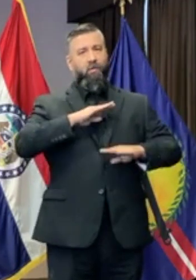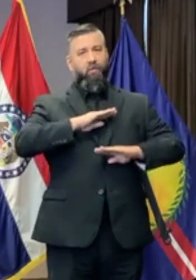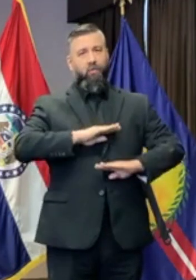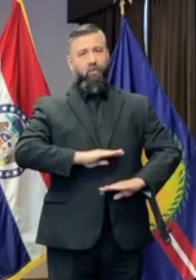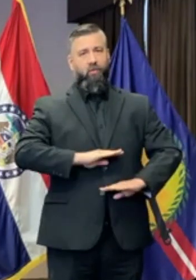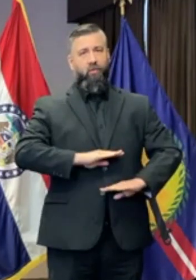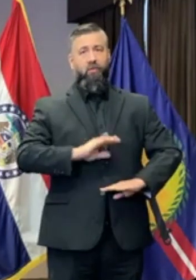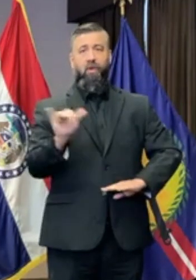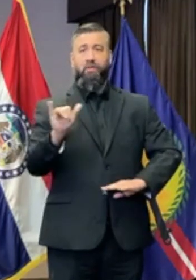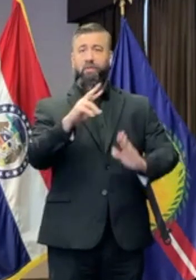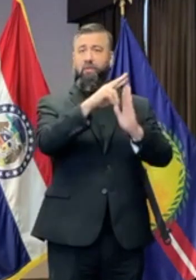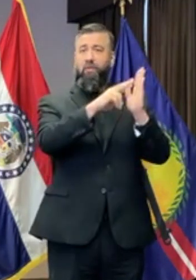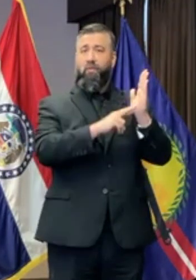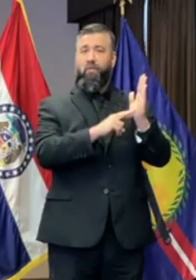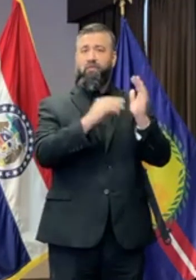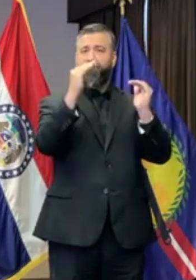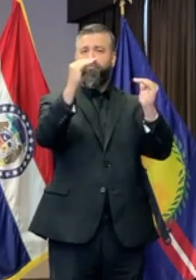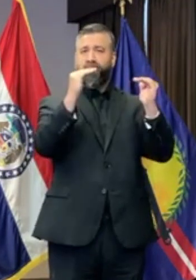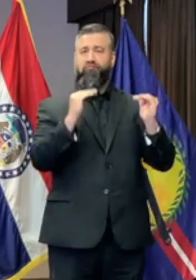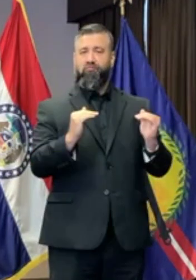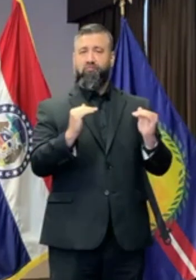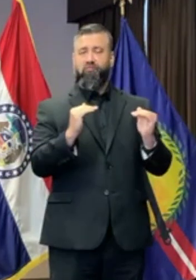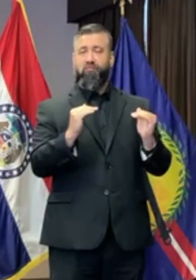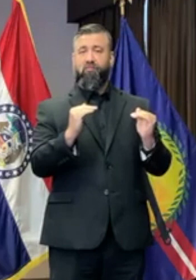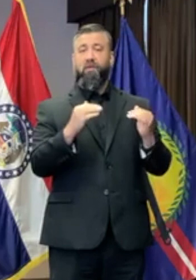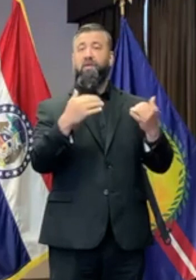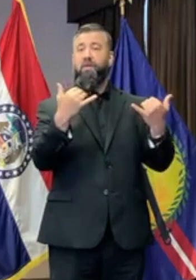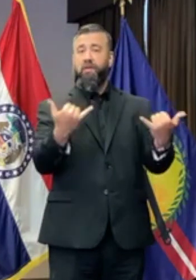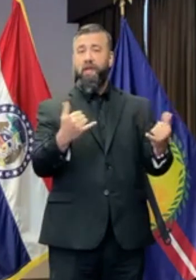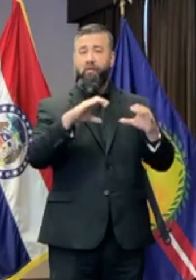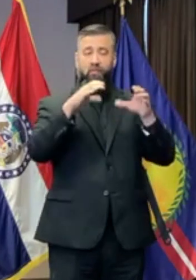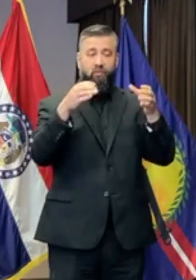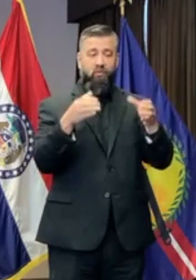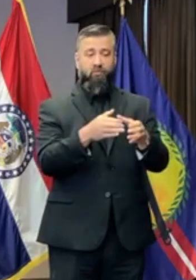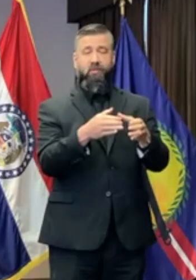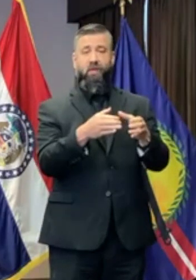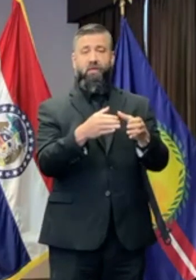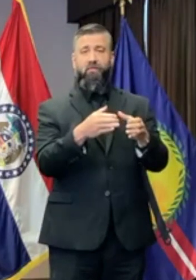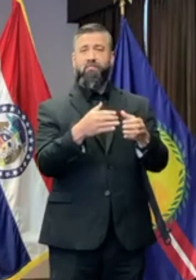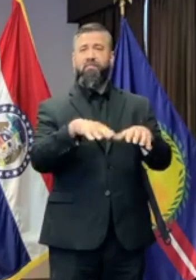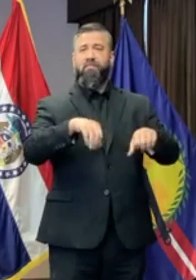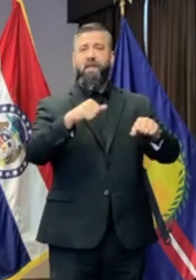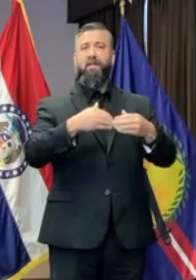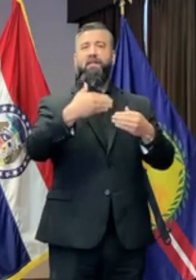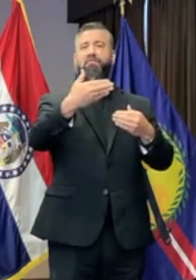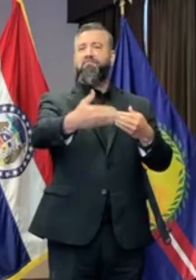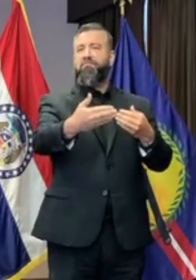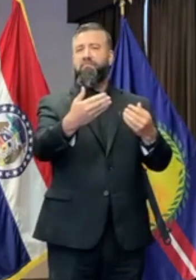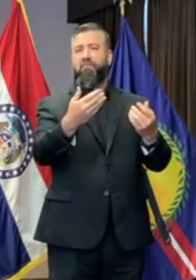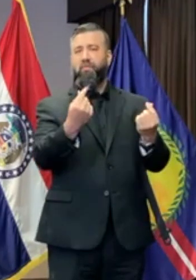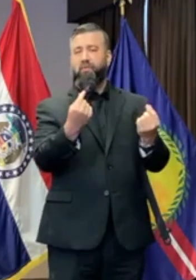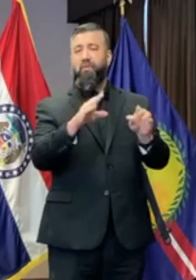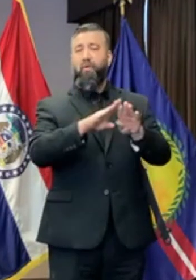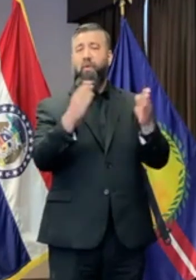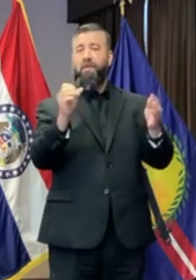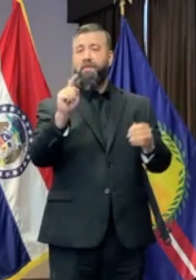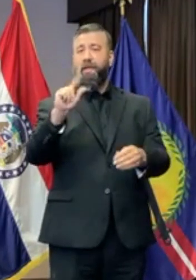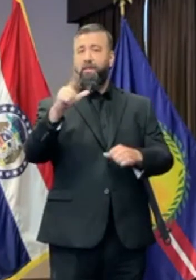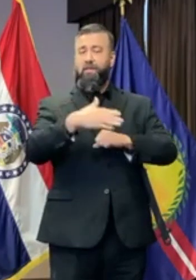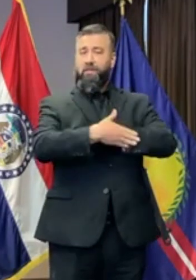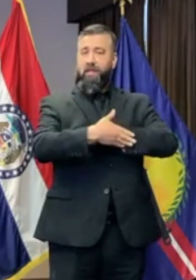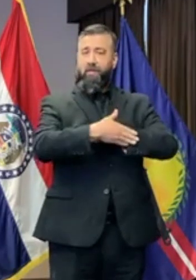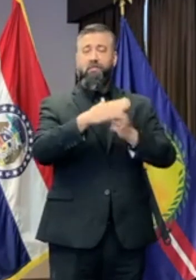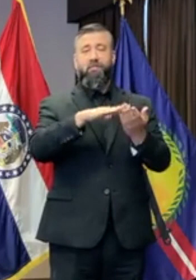of our restrictions. Today, we've come together to take the next step in reopening St. Louis City and County. Throughout the pandemic,